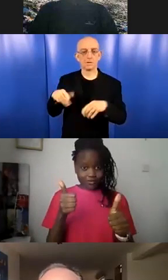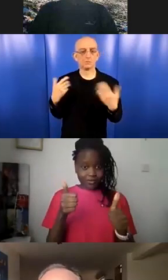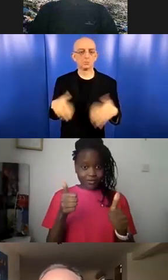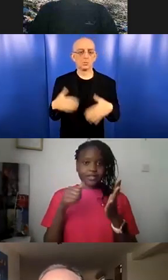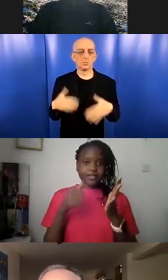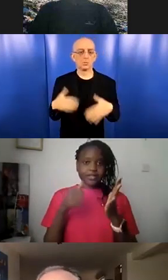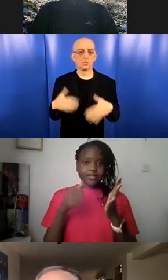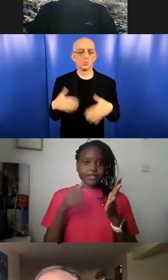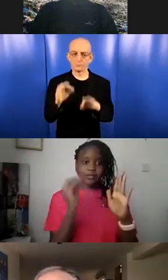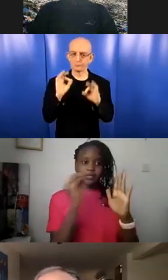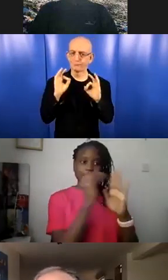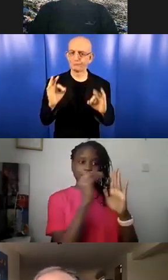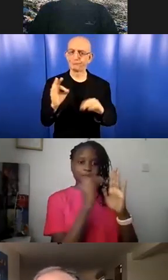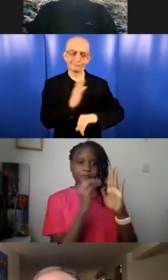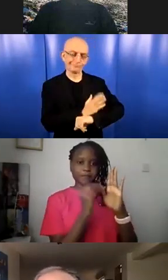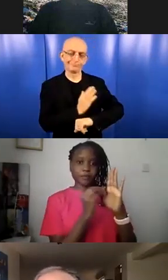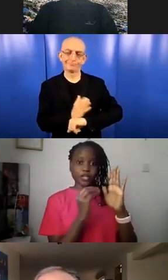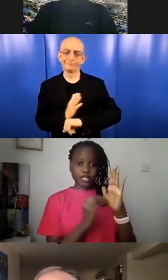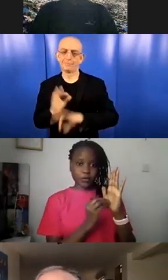out in